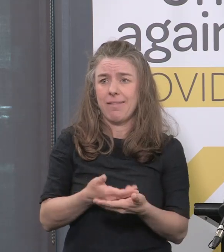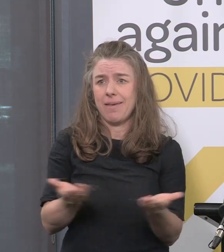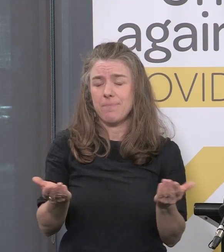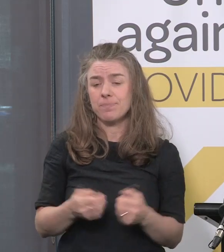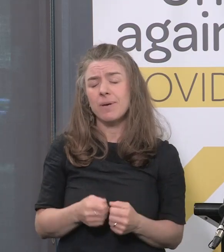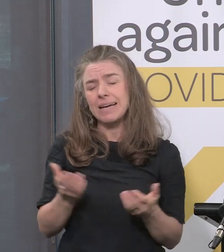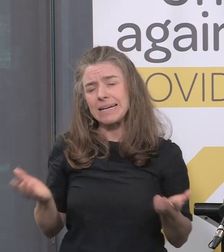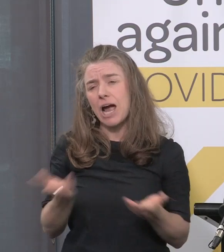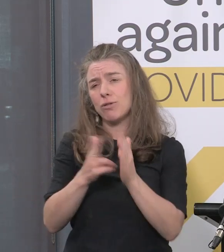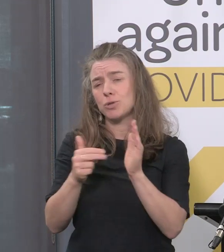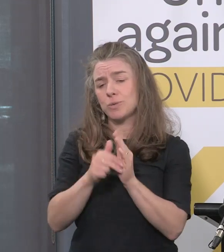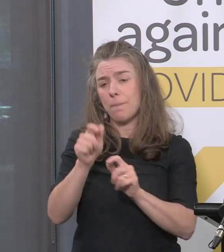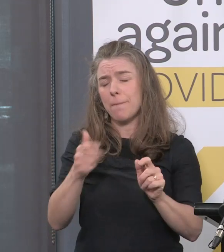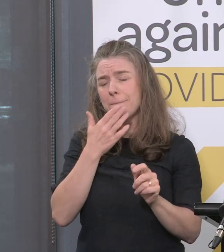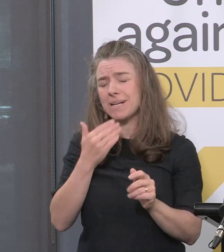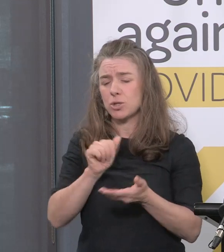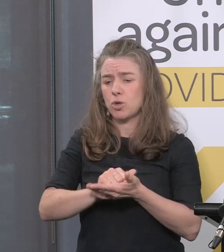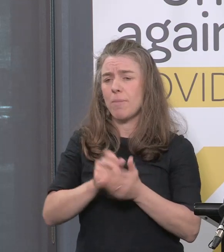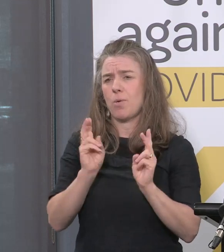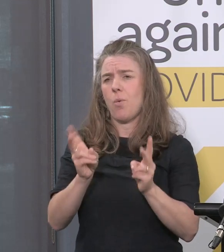encourage New Zealanders to shop normally.